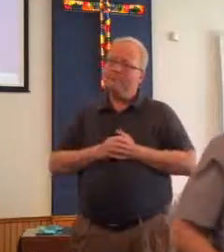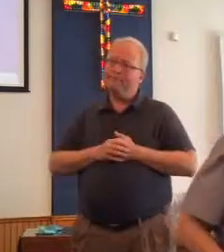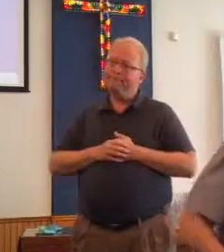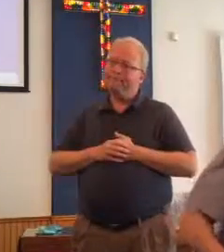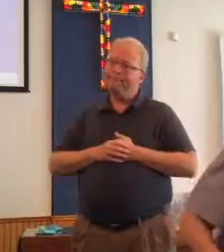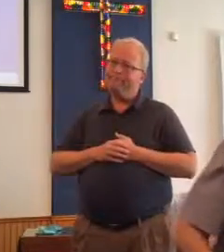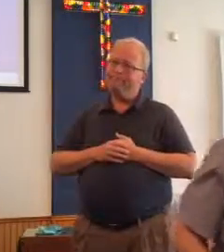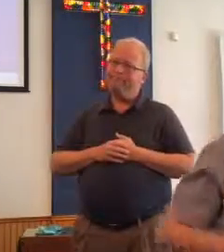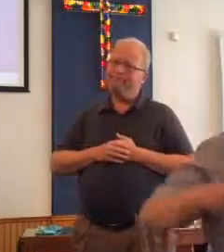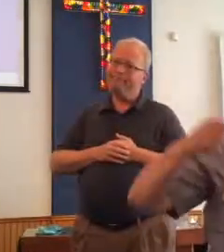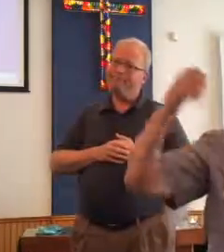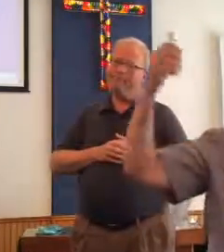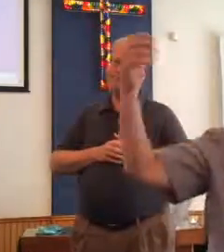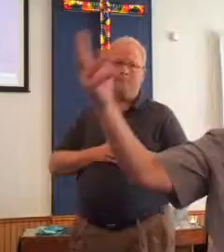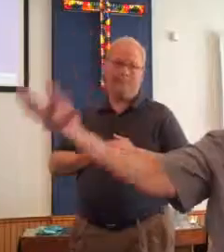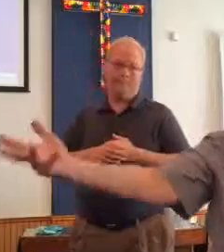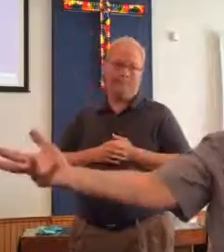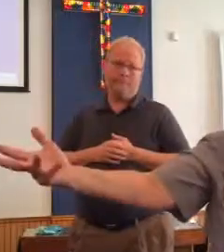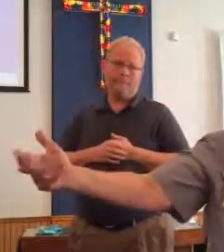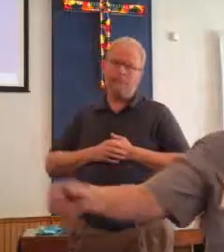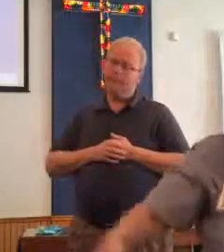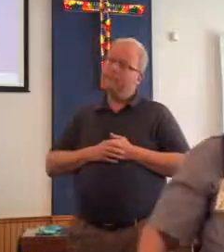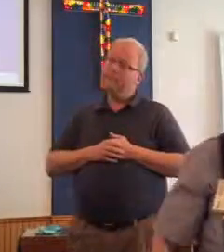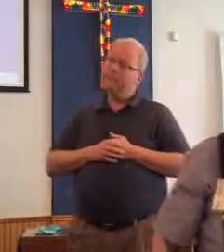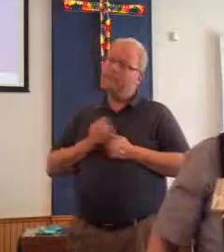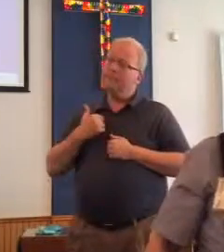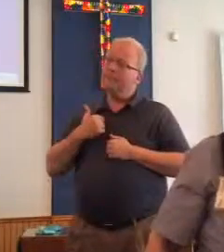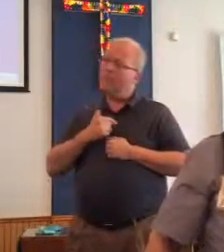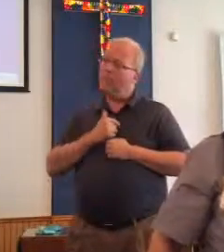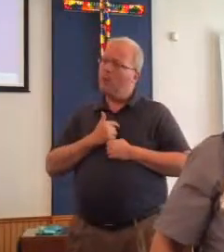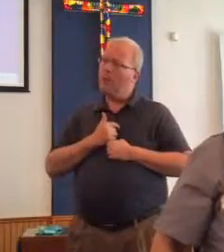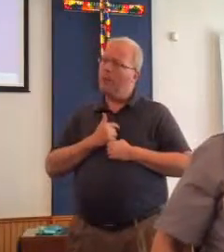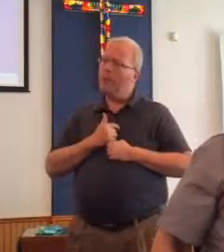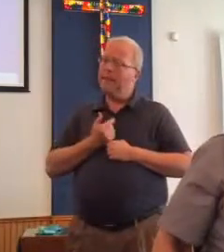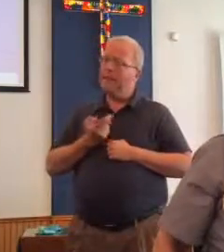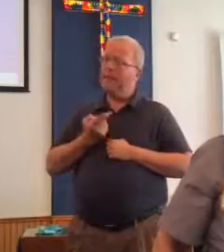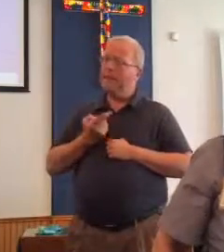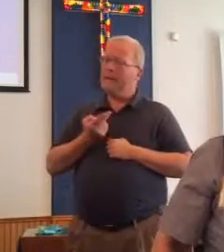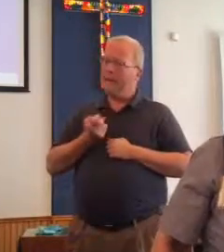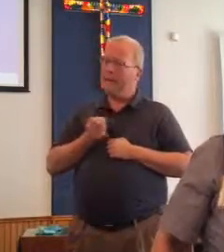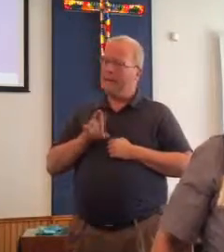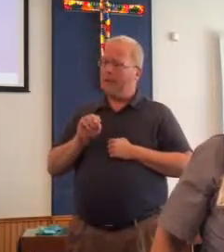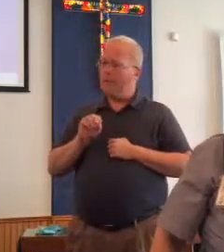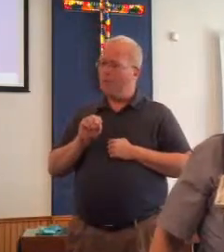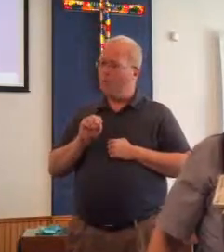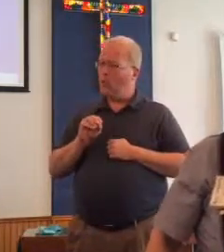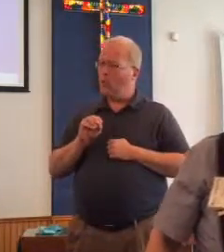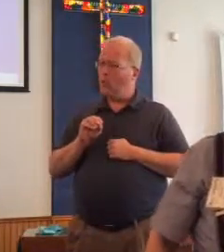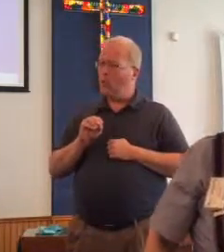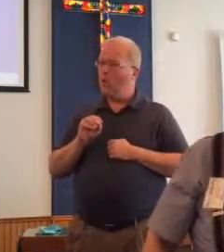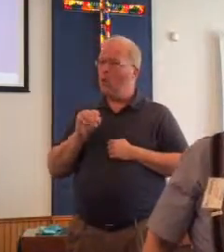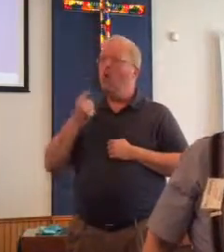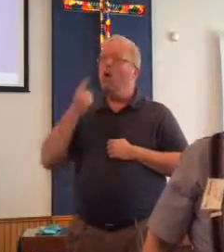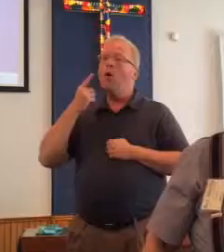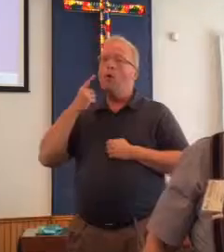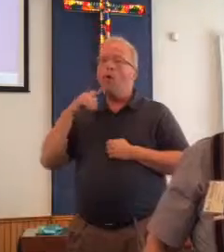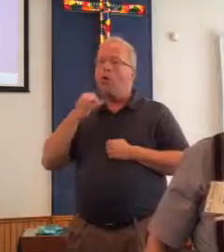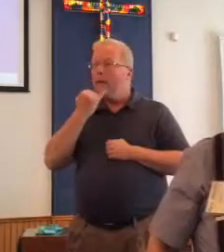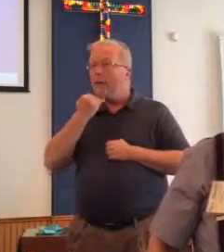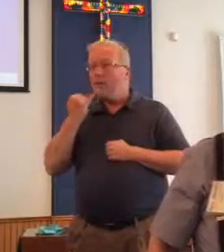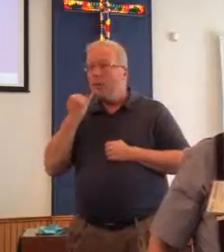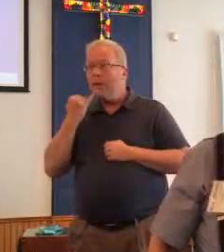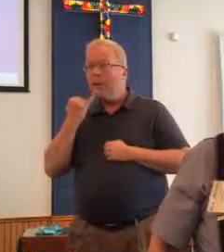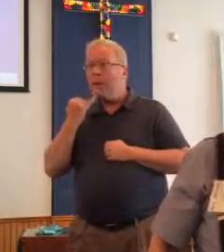Are we a hero to the Hebrews, or a hero to the Canaanites?